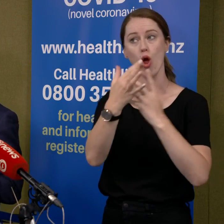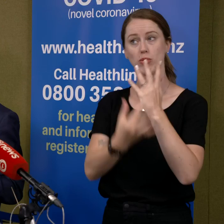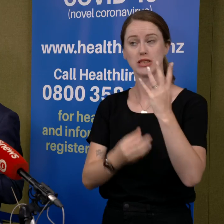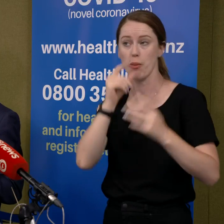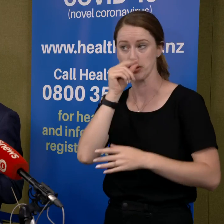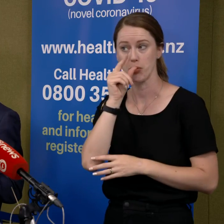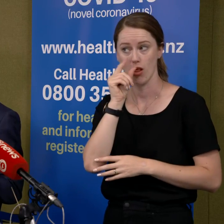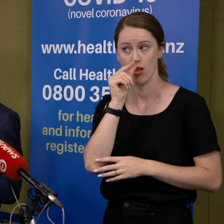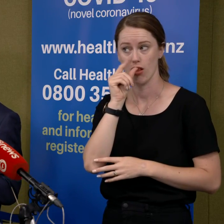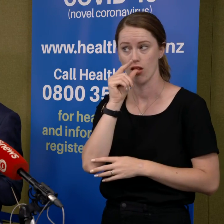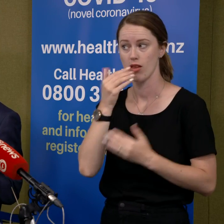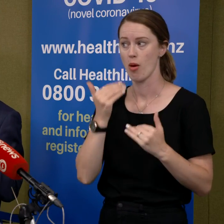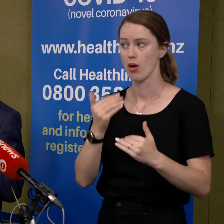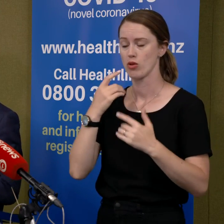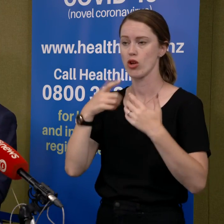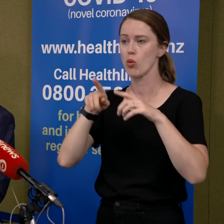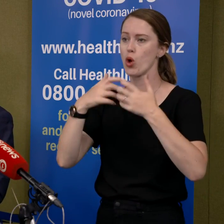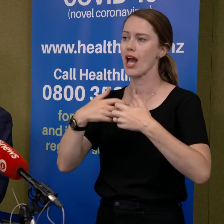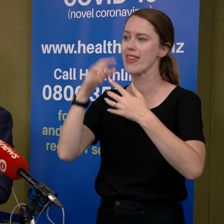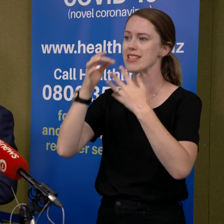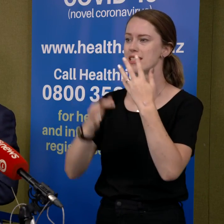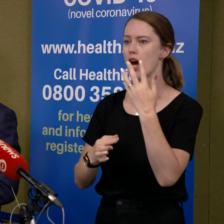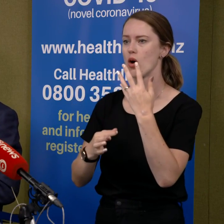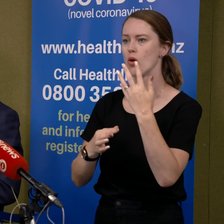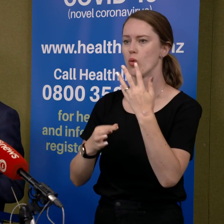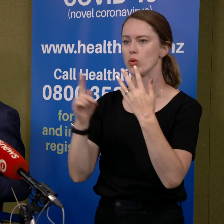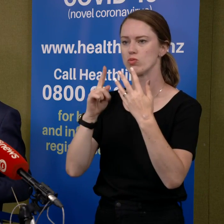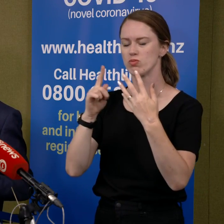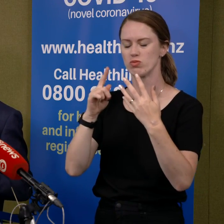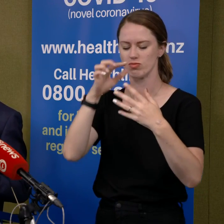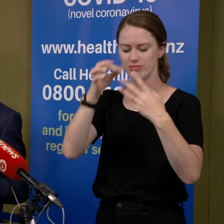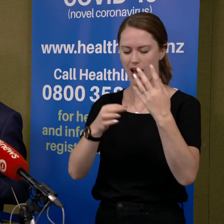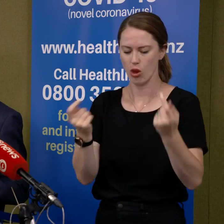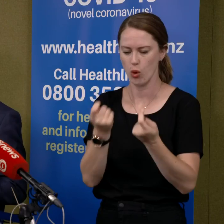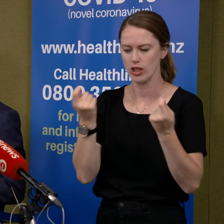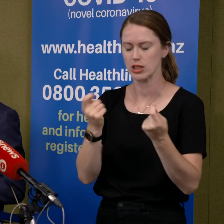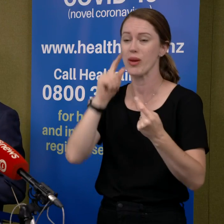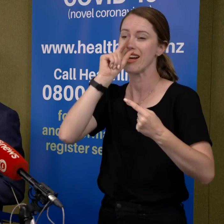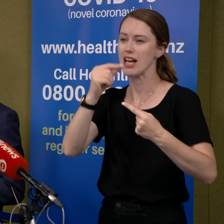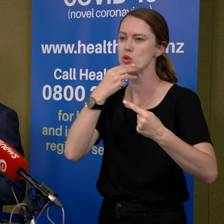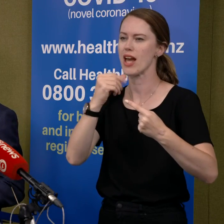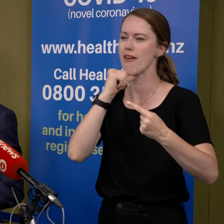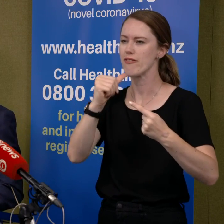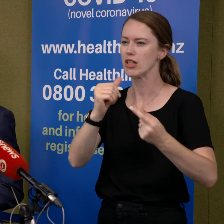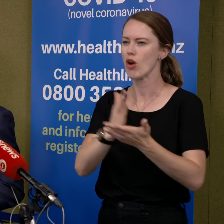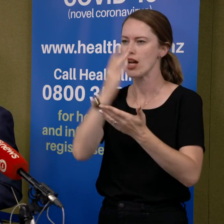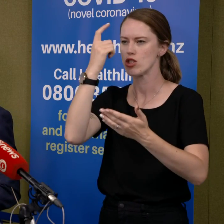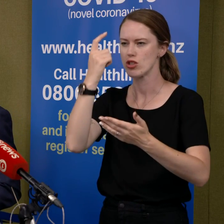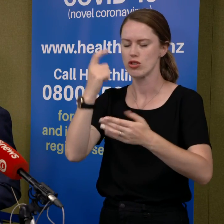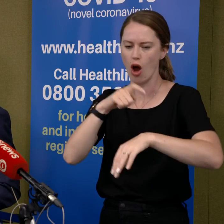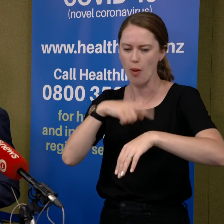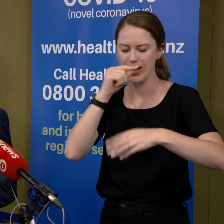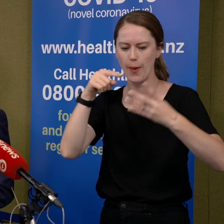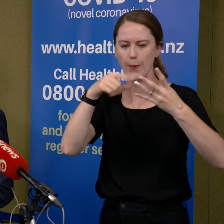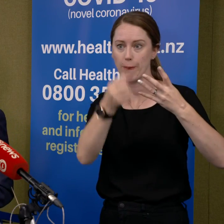on the table, and so what we're working through is the detail of what each of those options would look like so that they can be deployed at the right time. Going back to